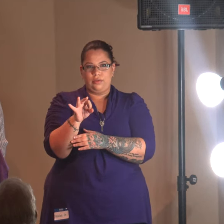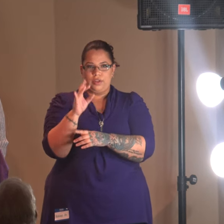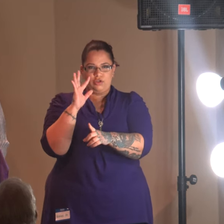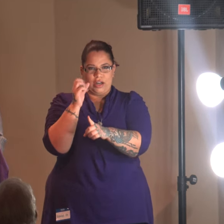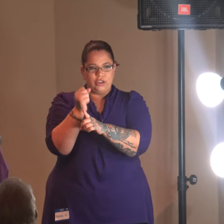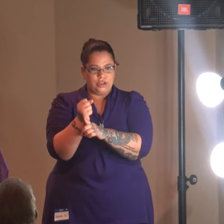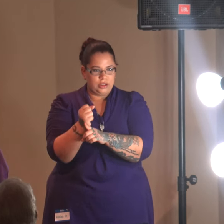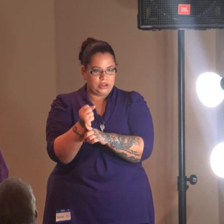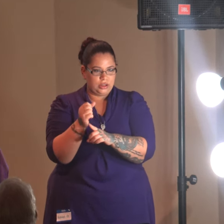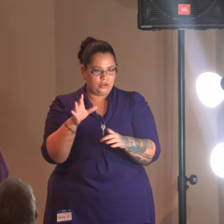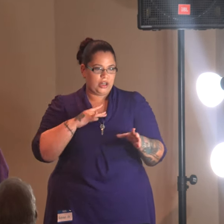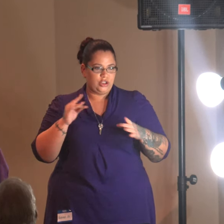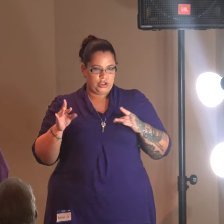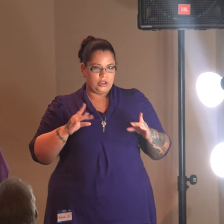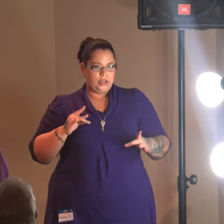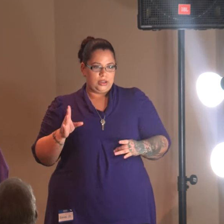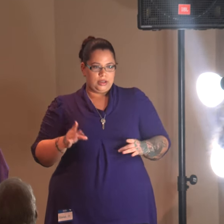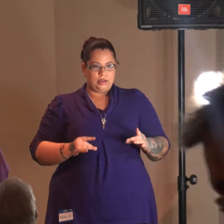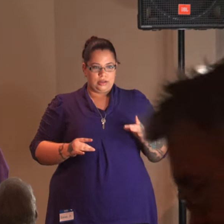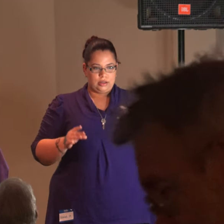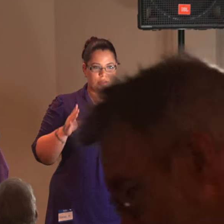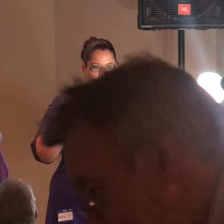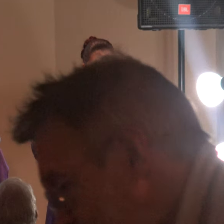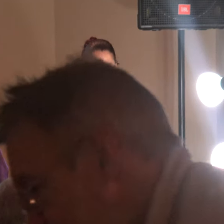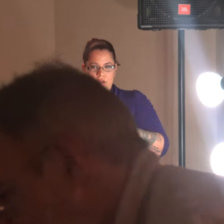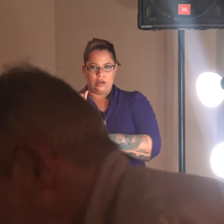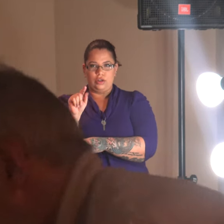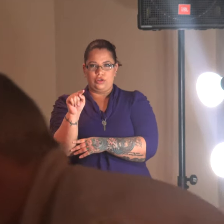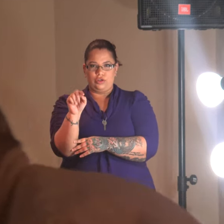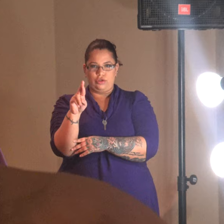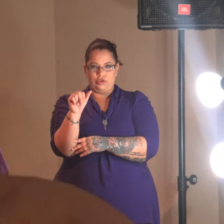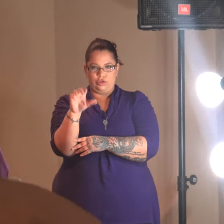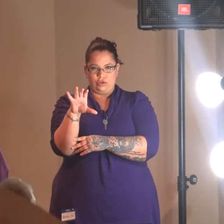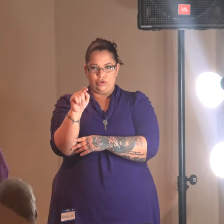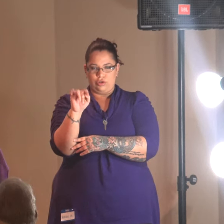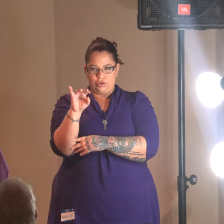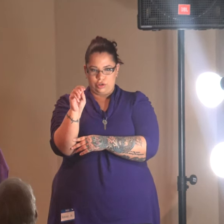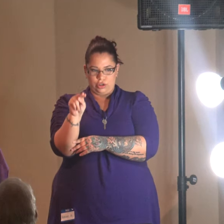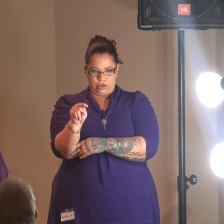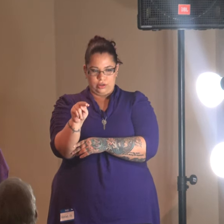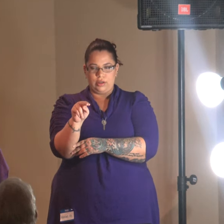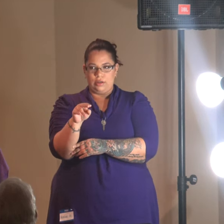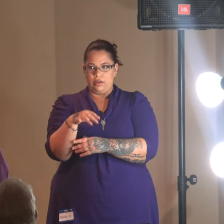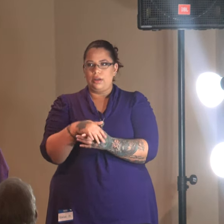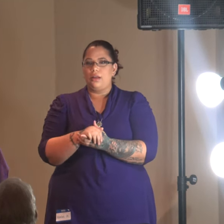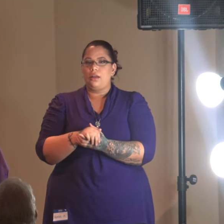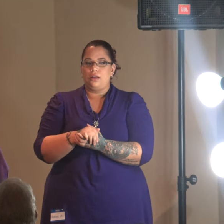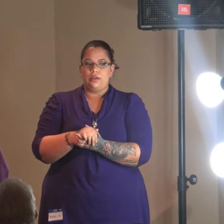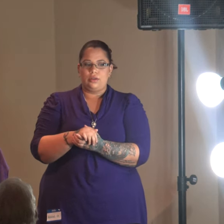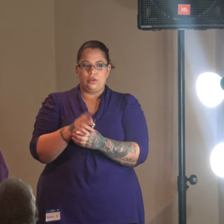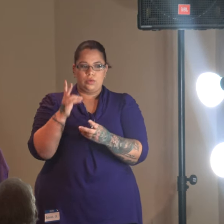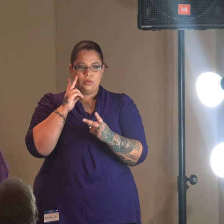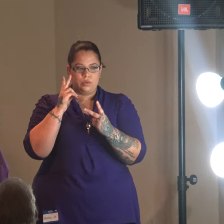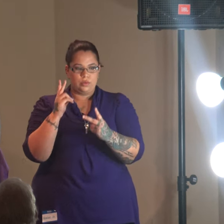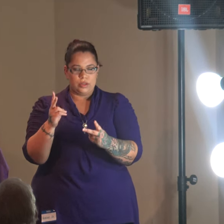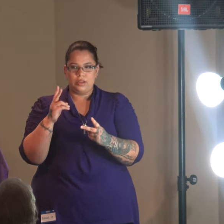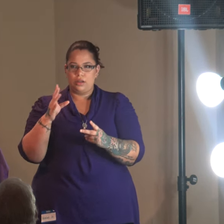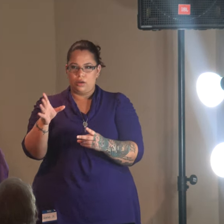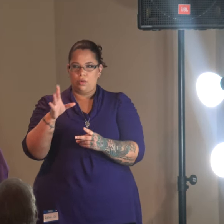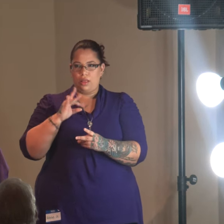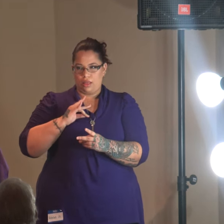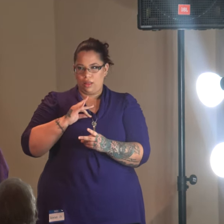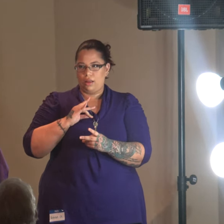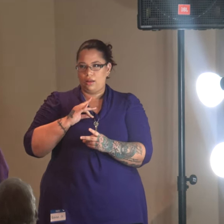So I get up every morning and I am attracting, seeing, looking for health, wholeness, beauty, joy. And everywhere I go, I see